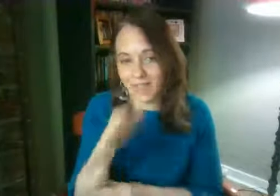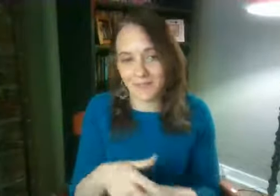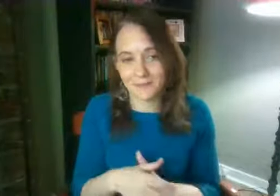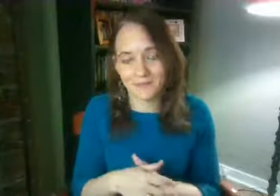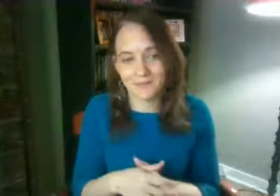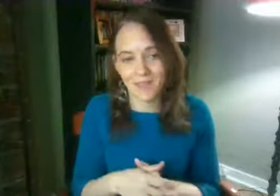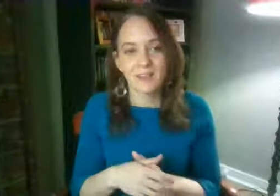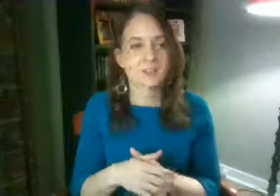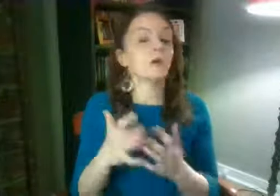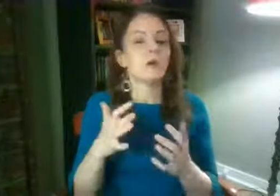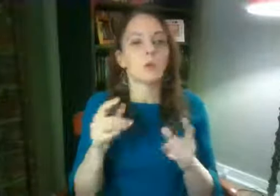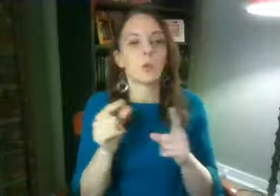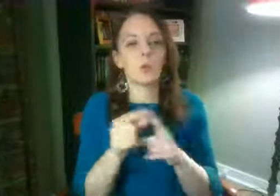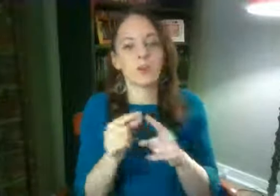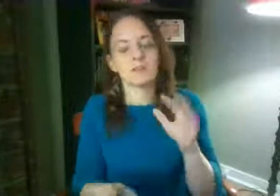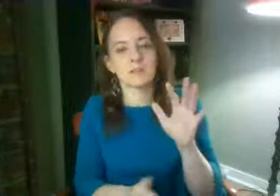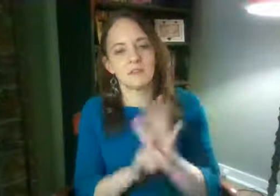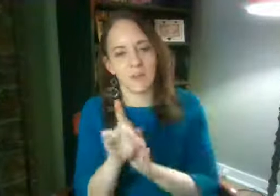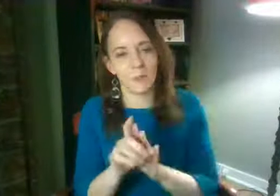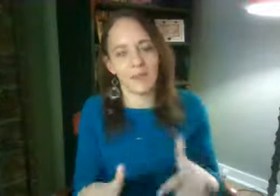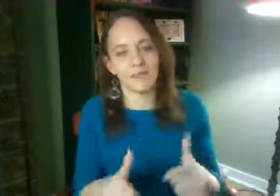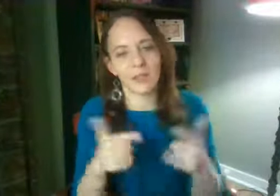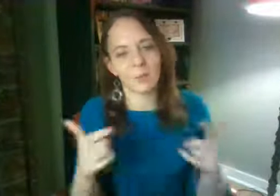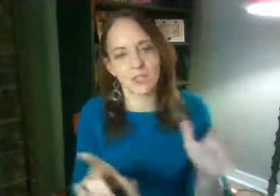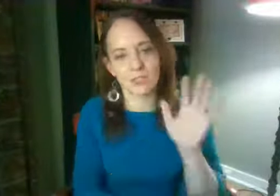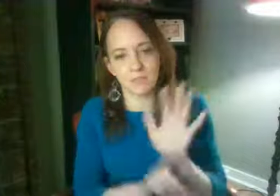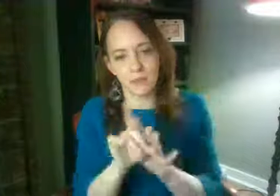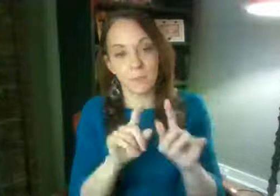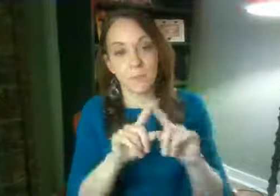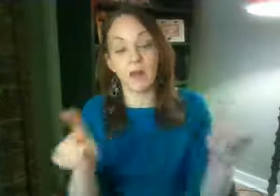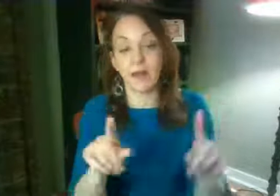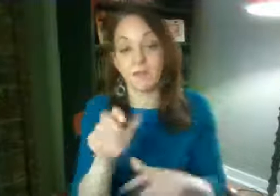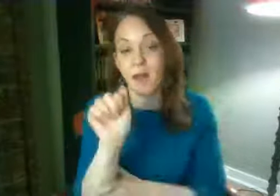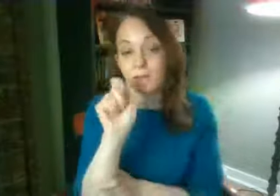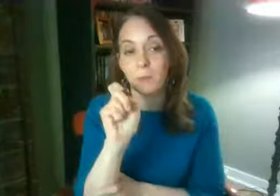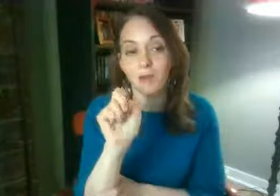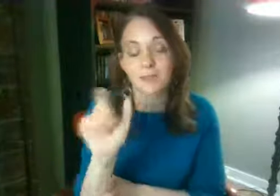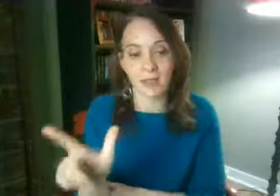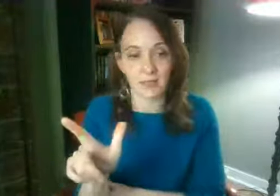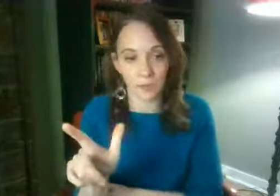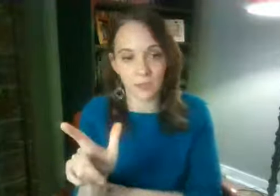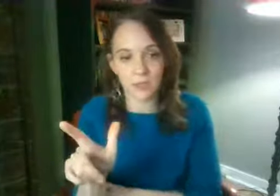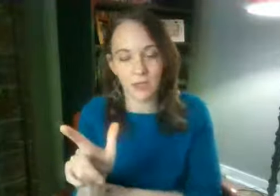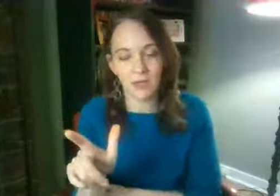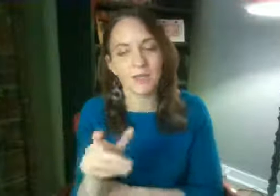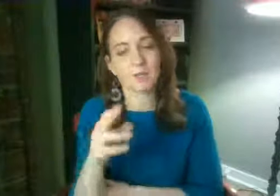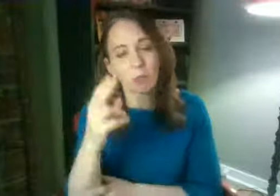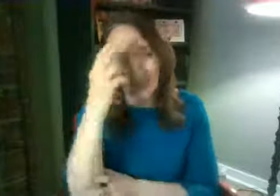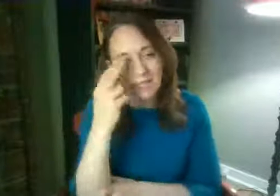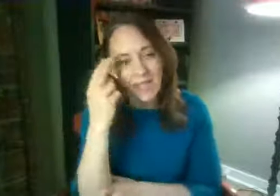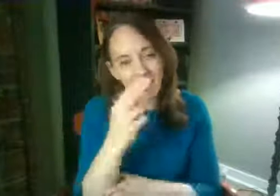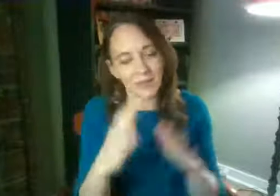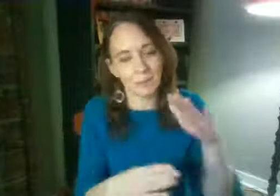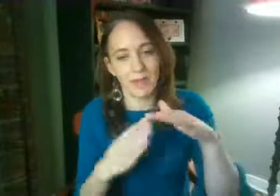Sunday. So words develop and languages develop, but a lot of American Sign Language is really Catholic